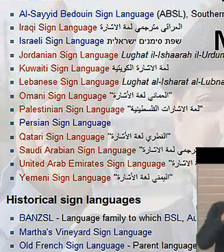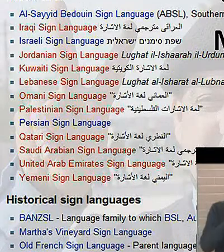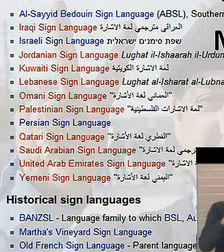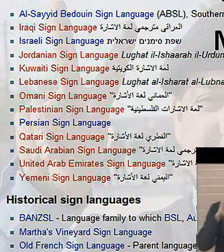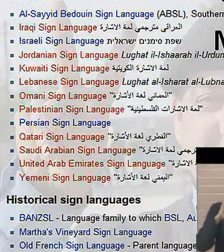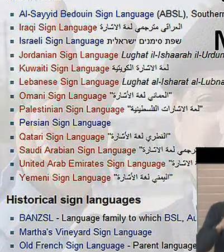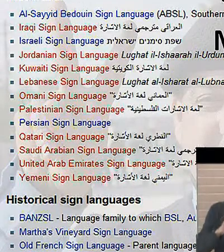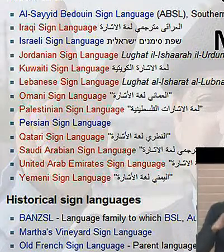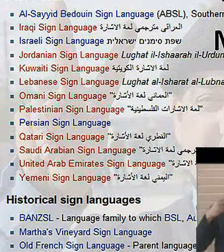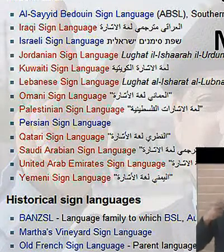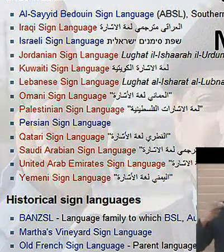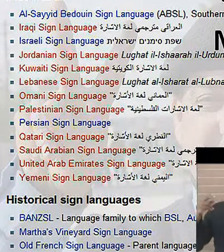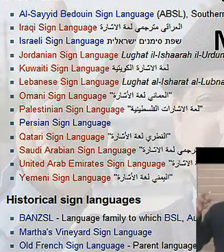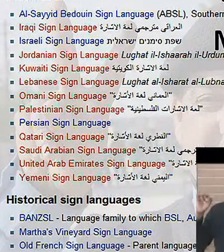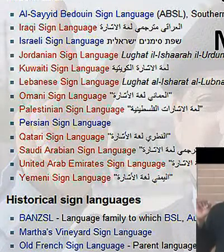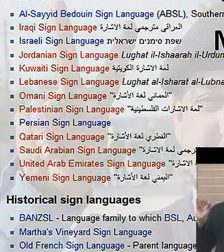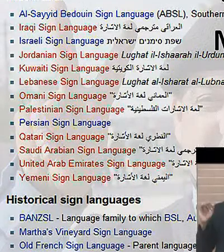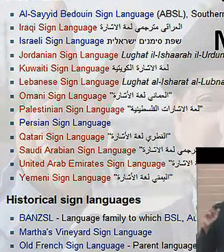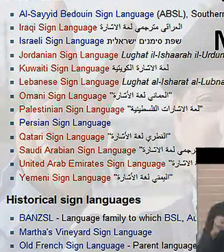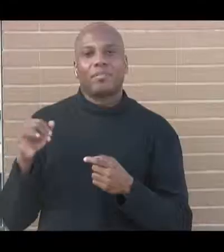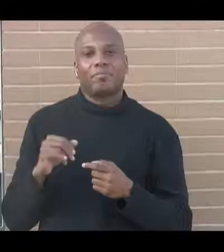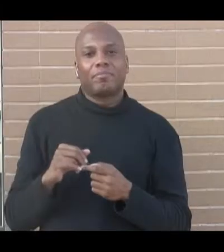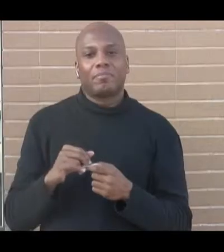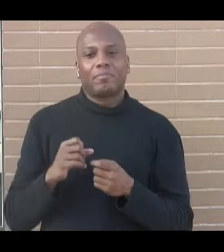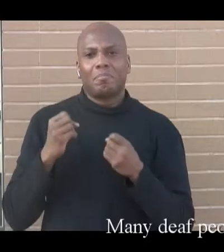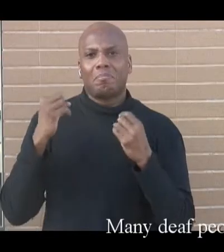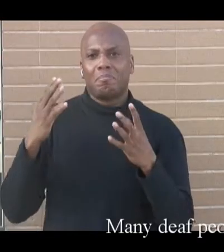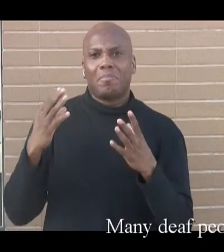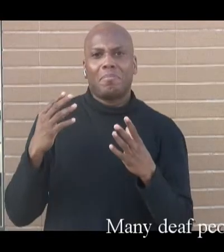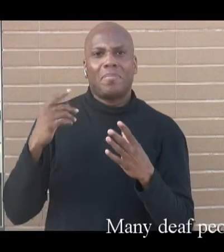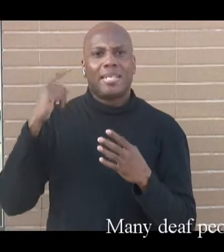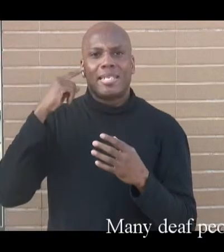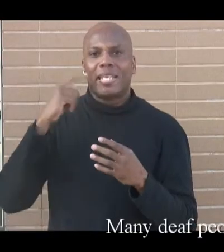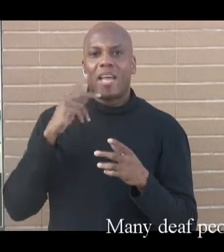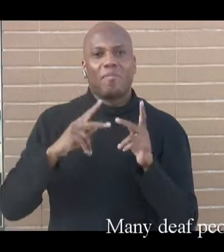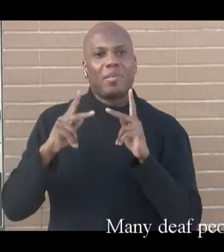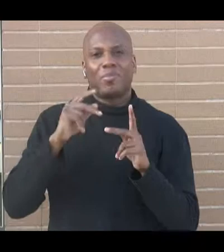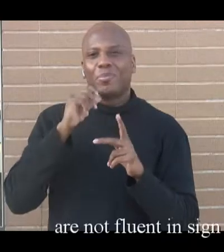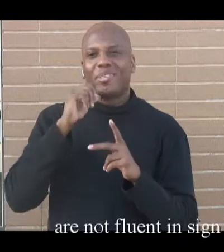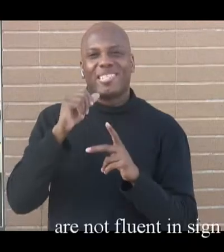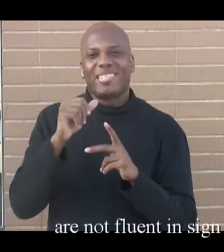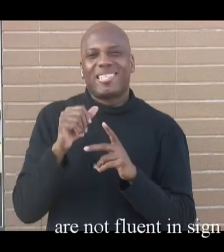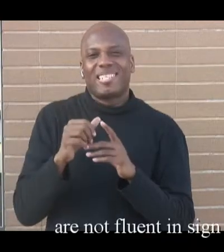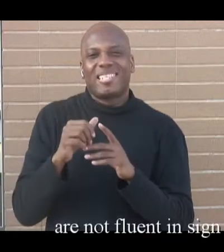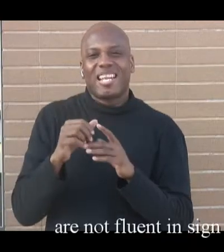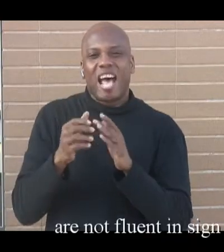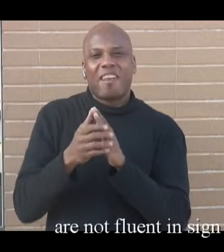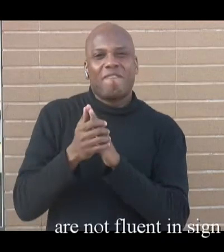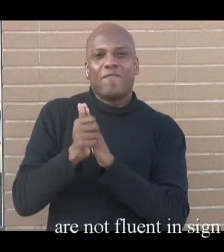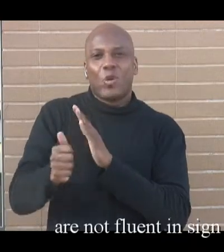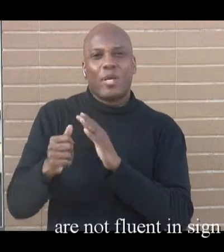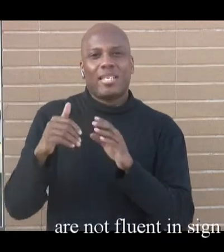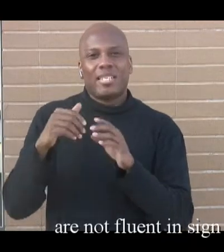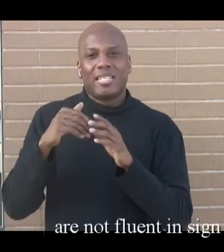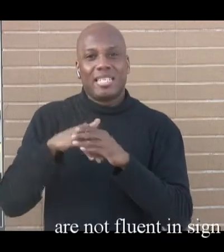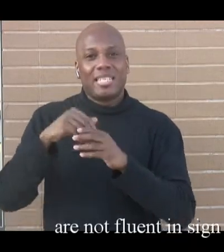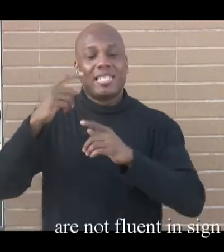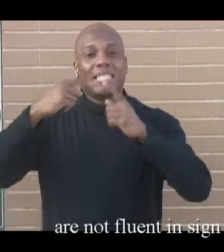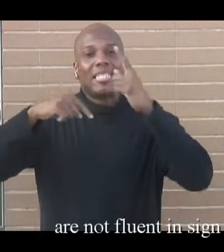goal of bringing music to the hearing impaired. Many deaf people are not fluent in